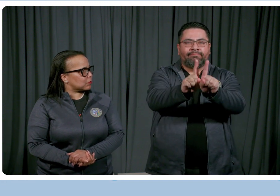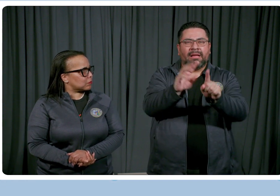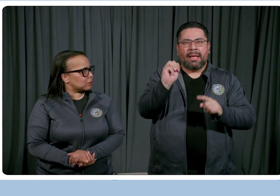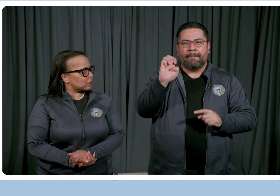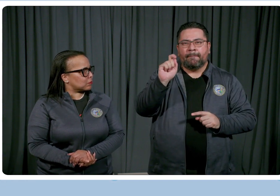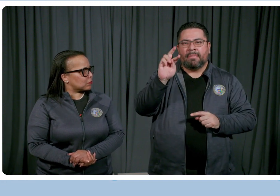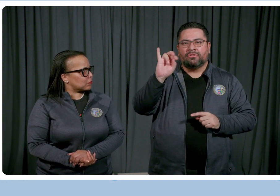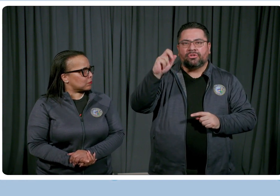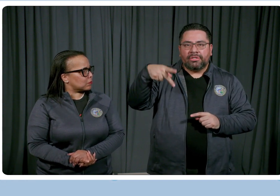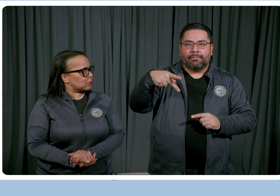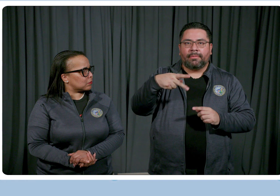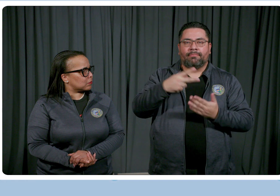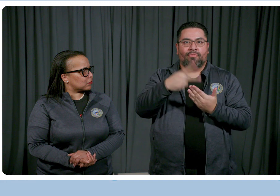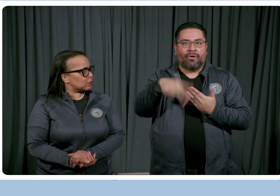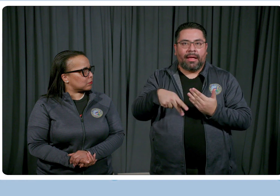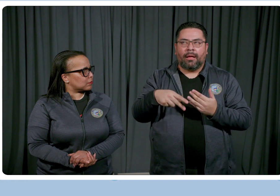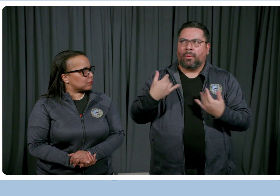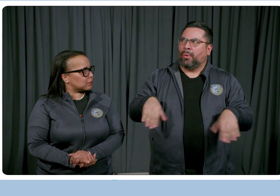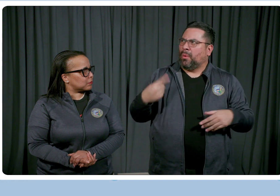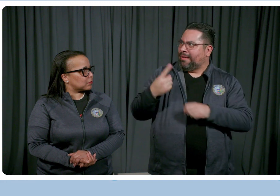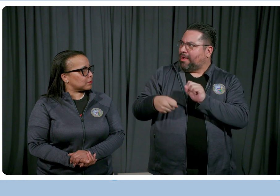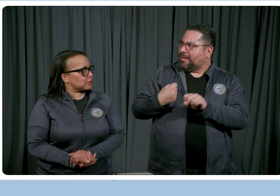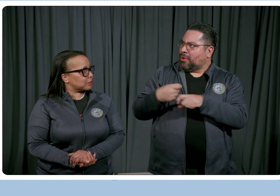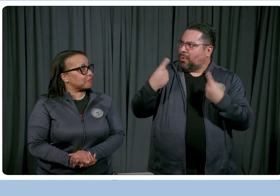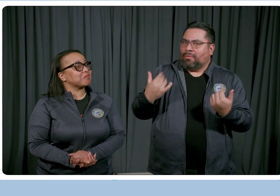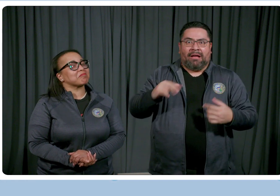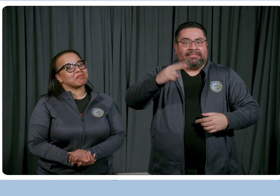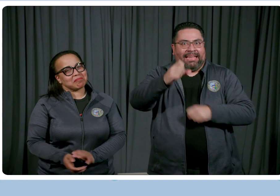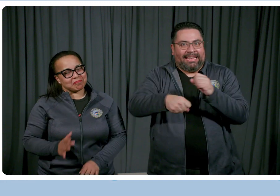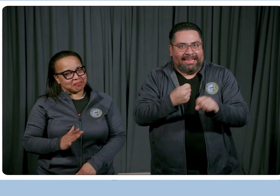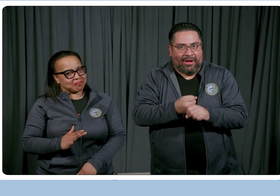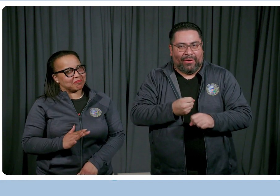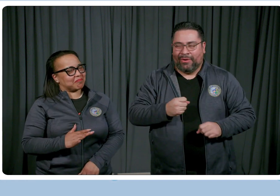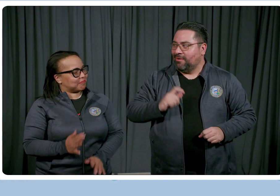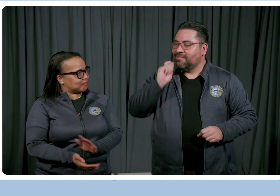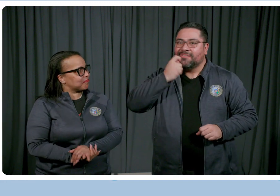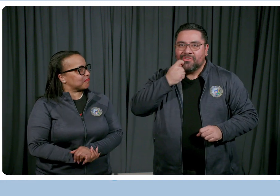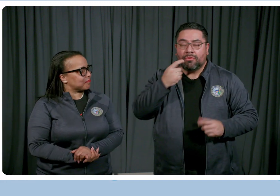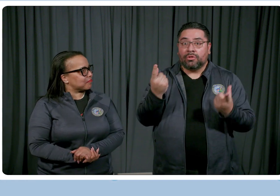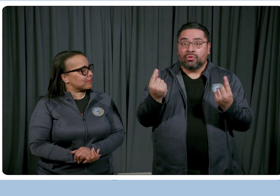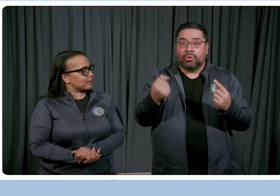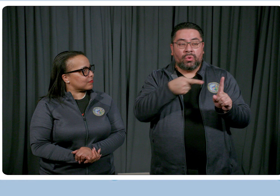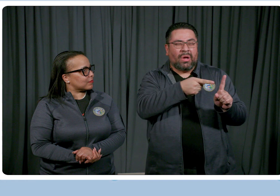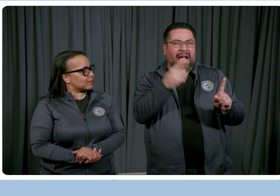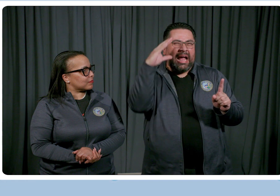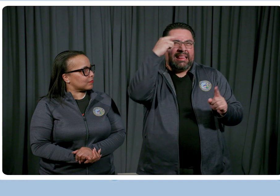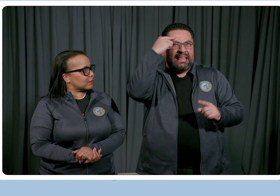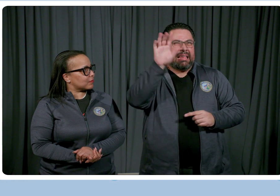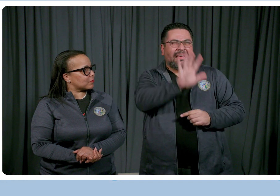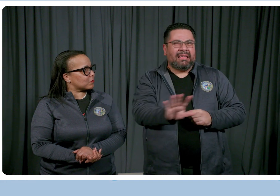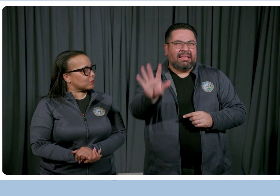It's wild to think that we're already into another year. It was a really neat thing. We assisted matching, I